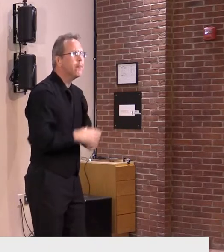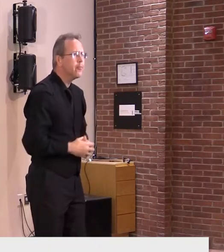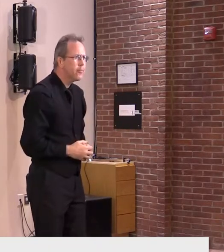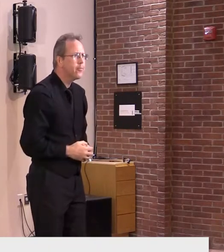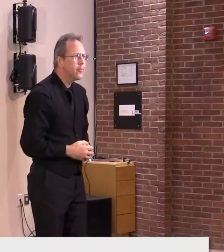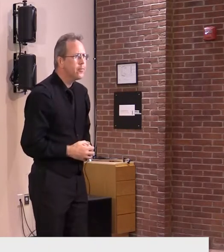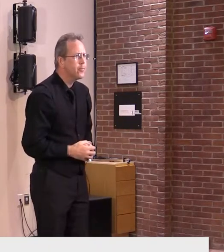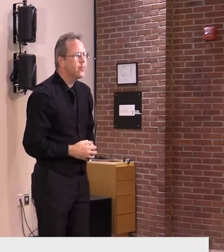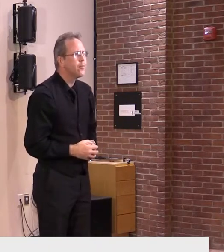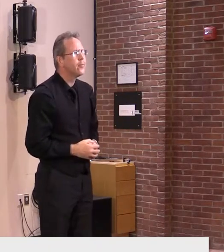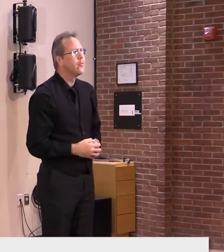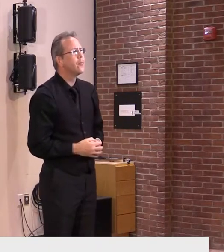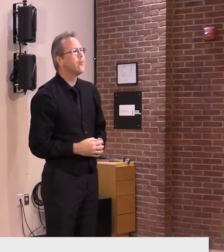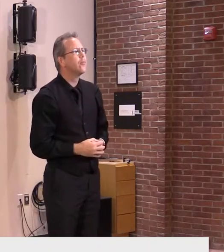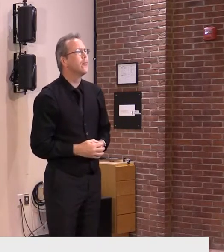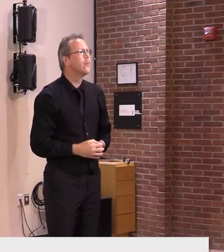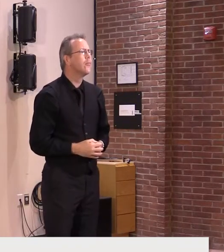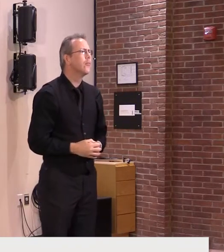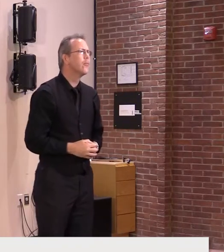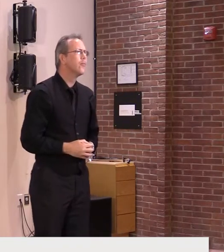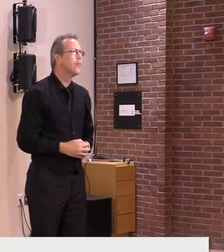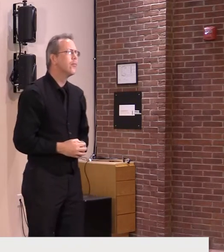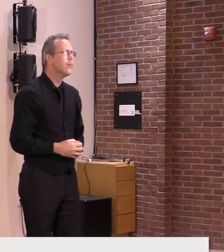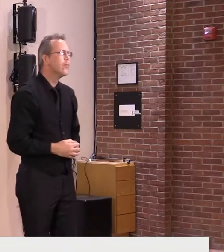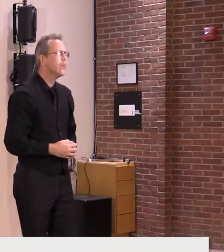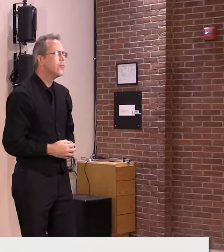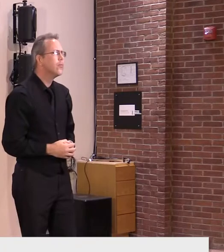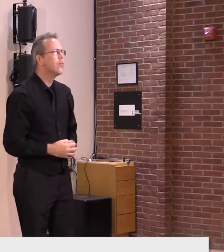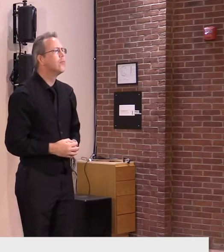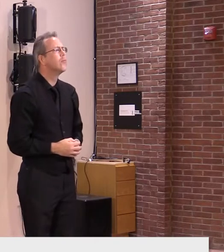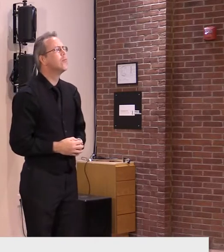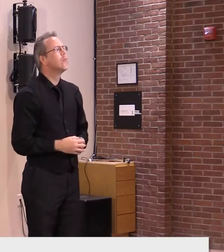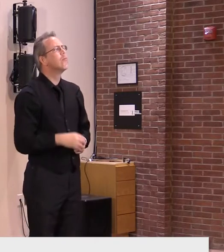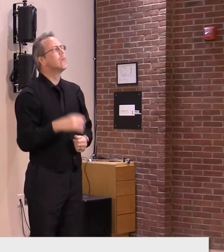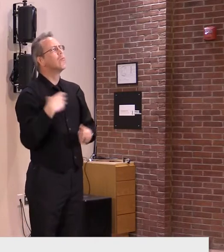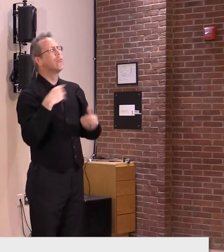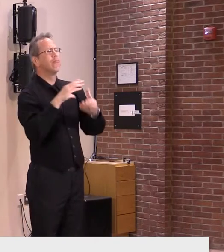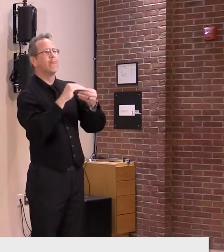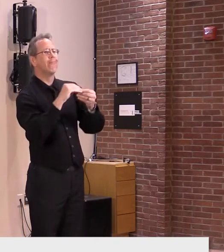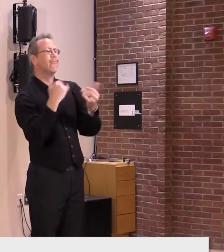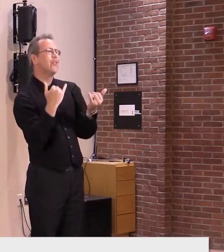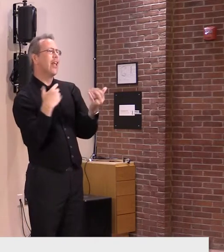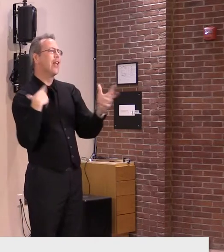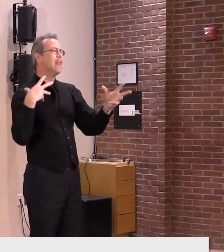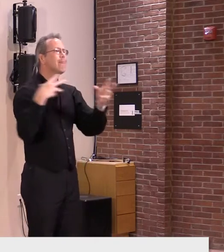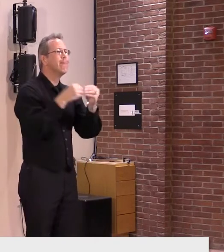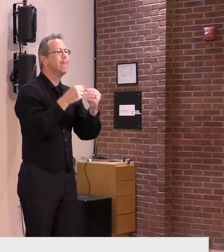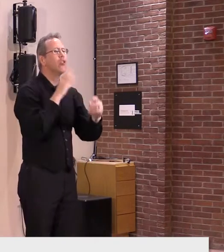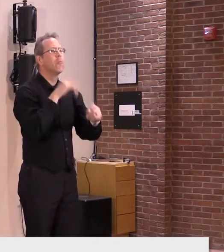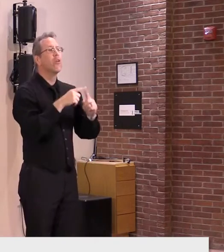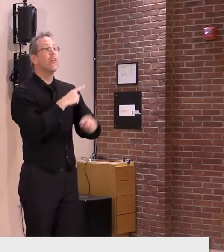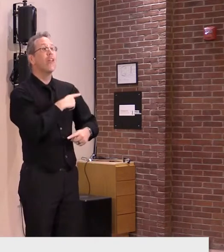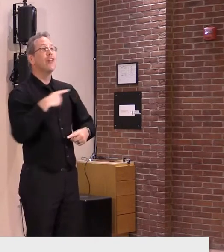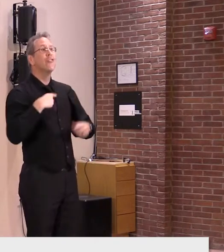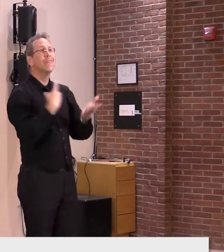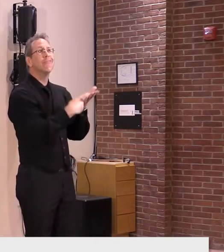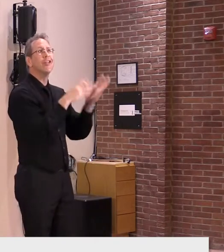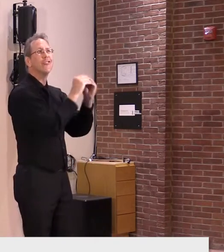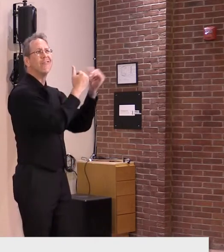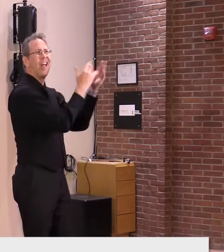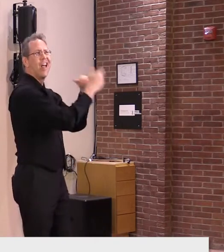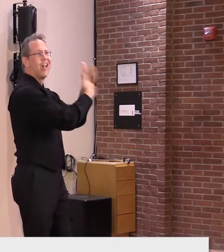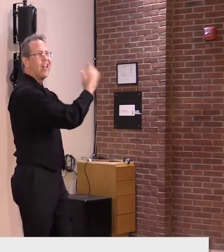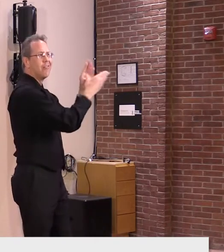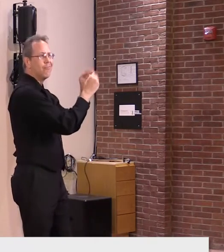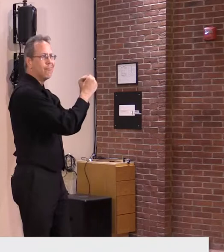Next, I thought I'd spend some time today talking about the legislative session. In particular, some of the investments that will be made with historic